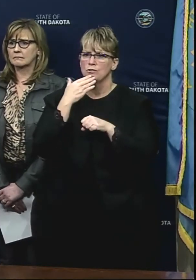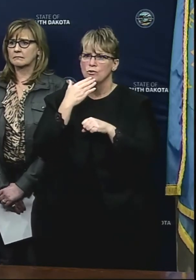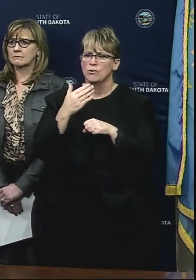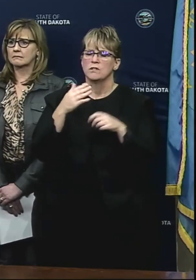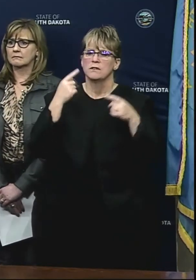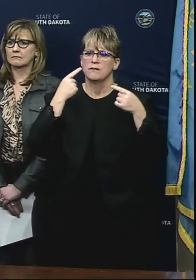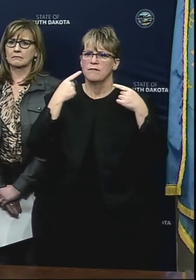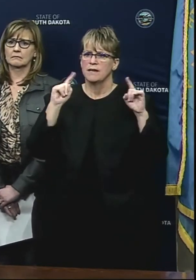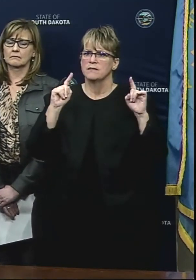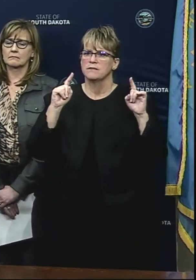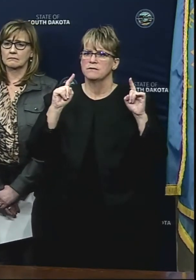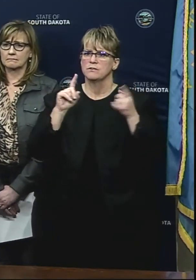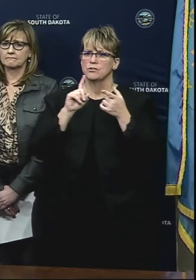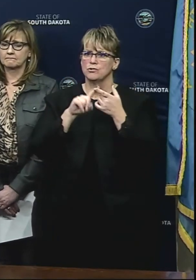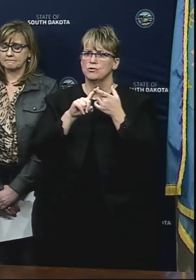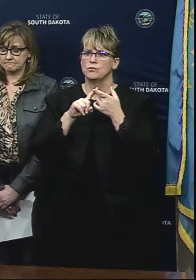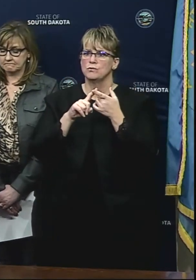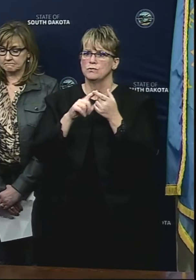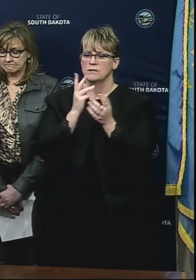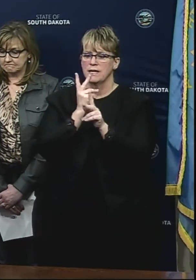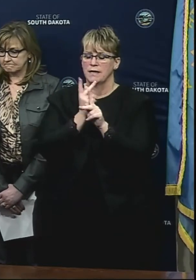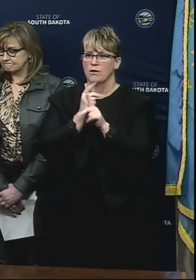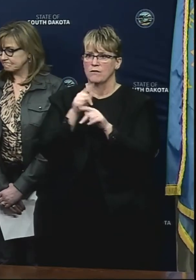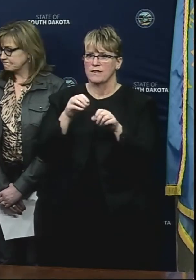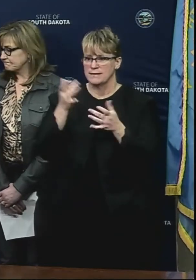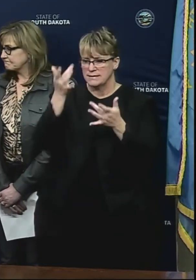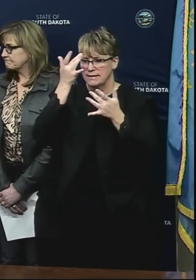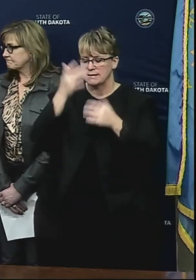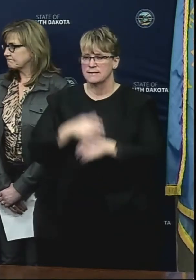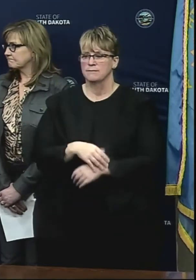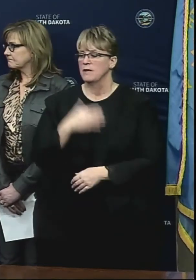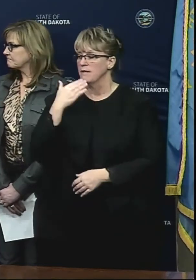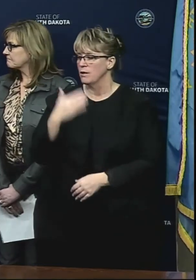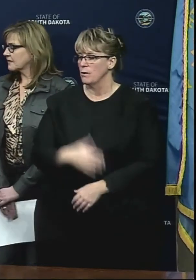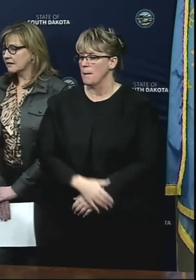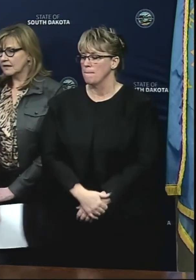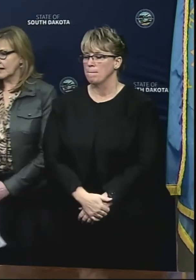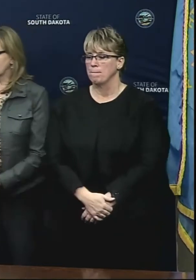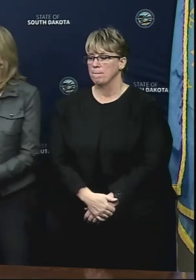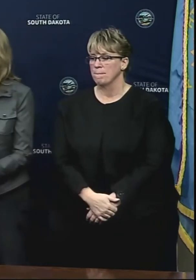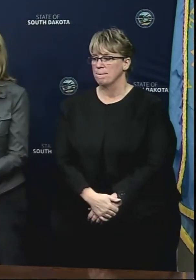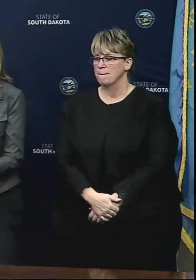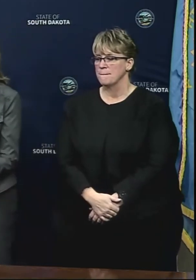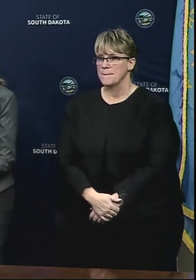measures to combat this virus.